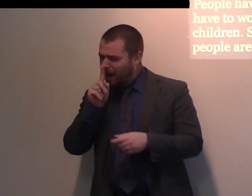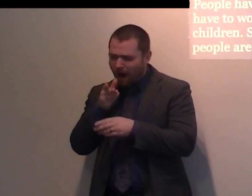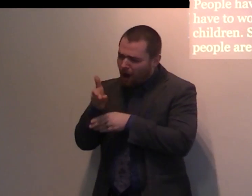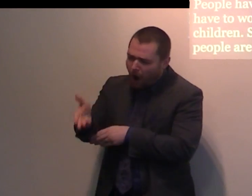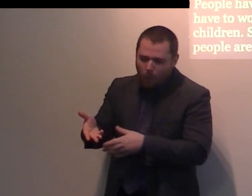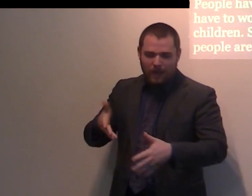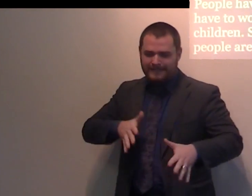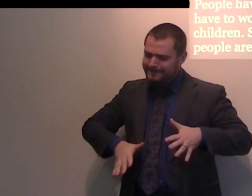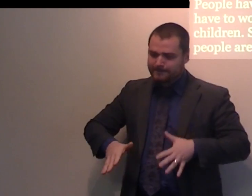come.